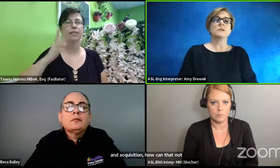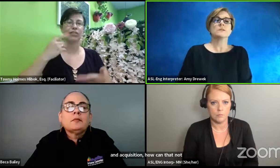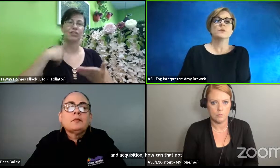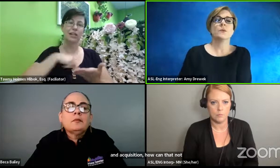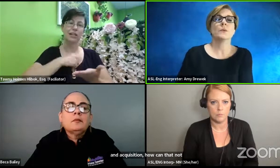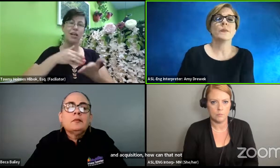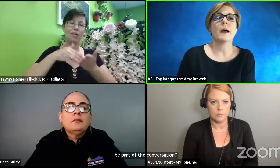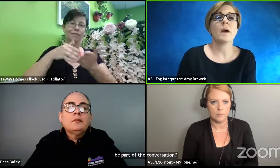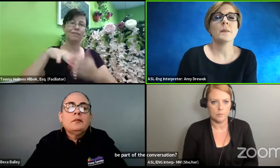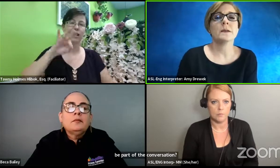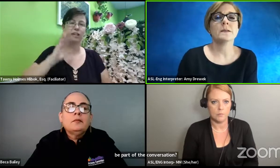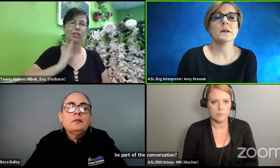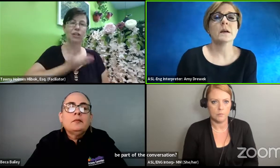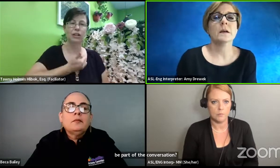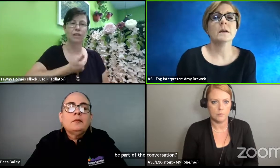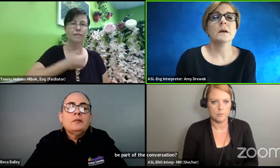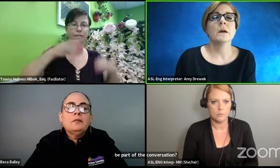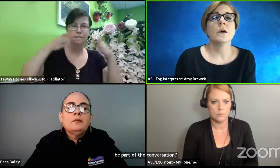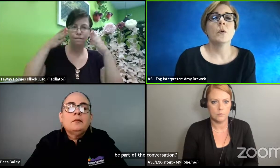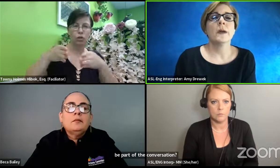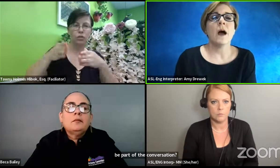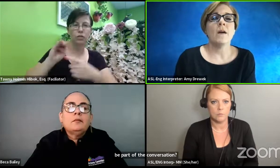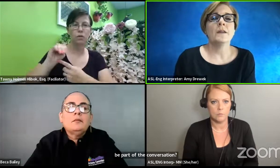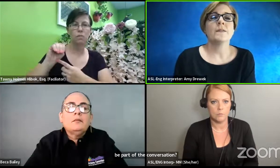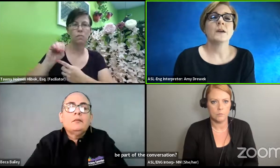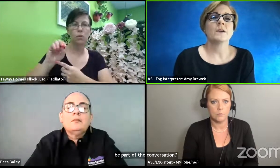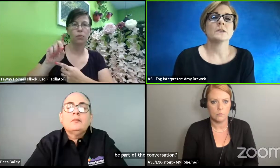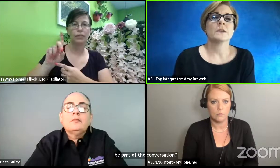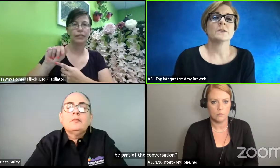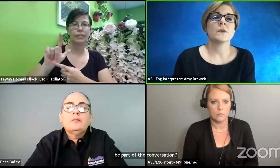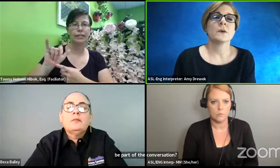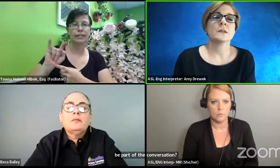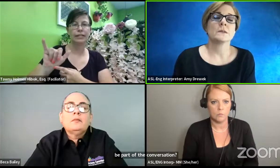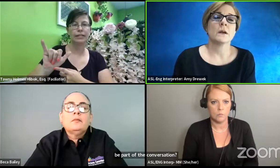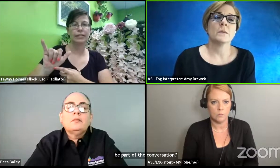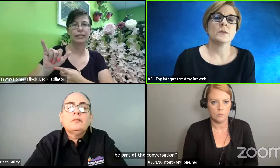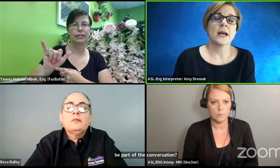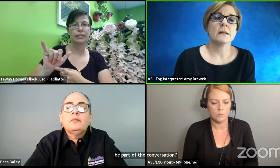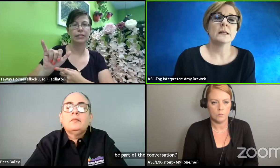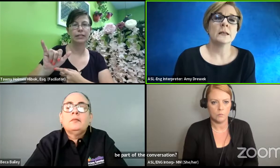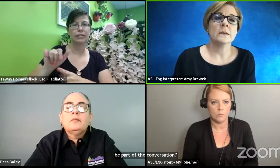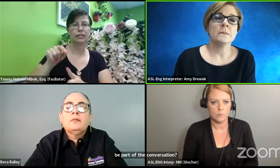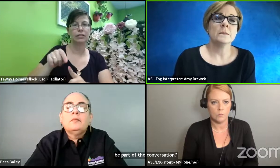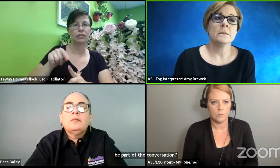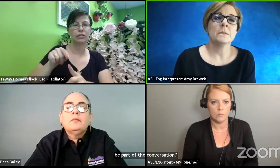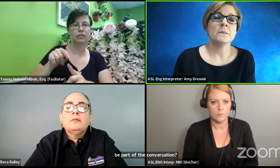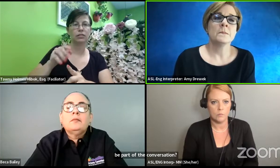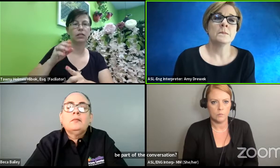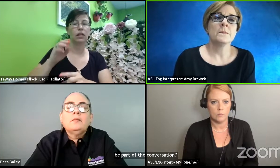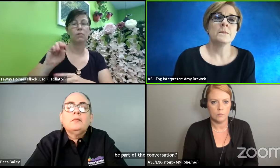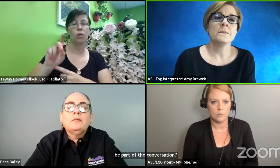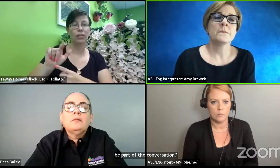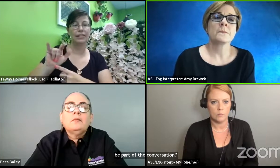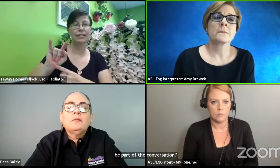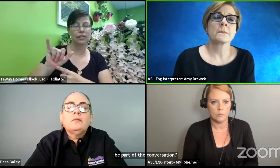I'll respond to that comment, Sarah. We often find ourselves focused on modality.